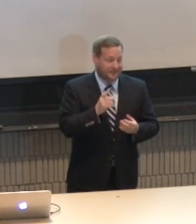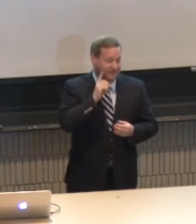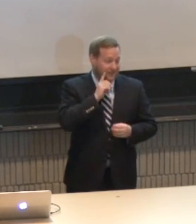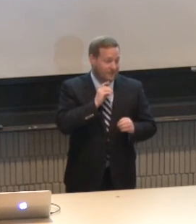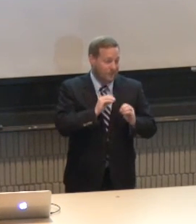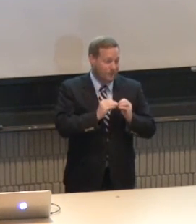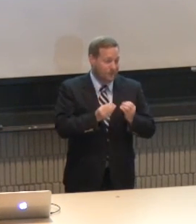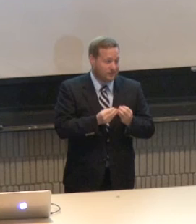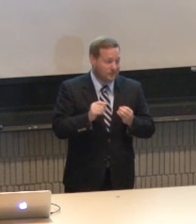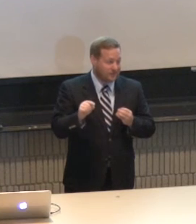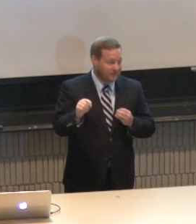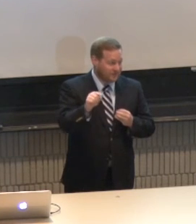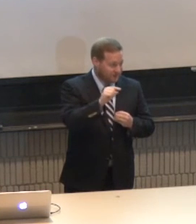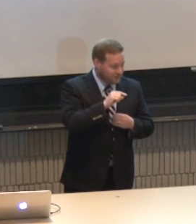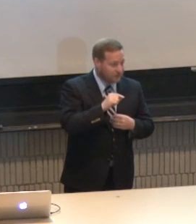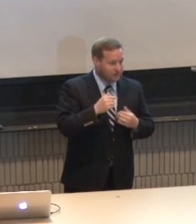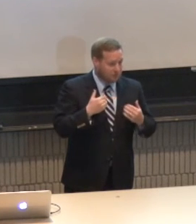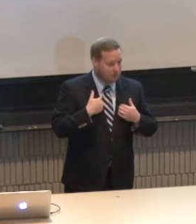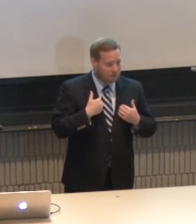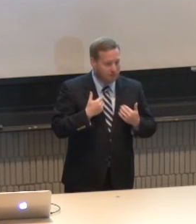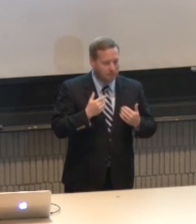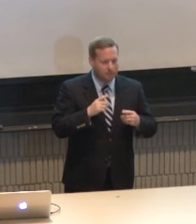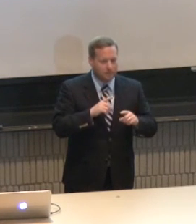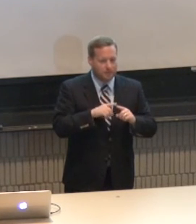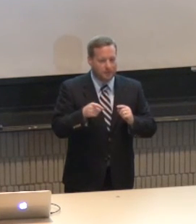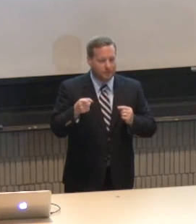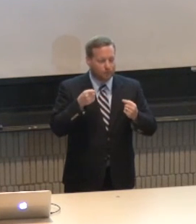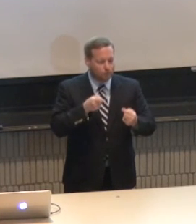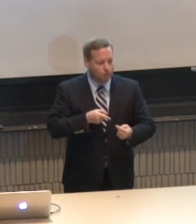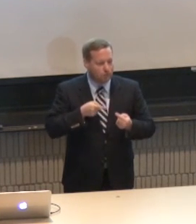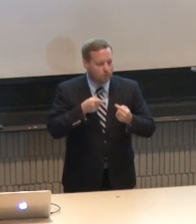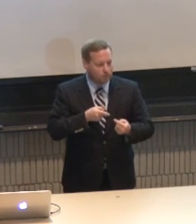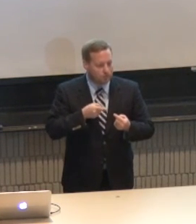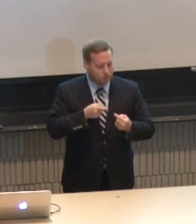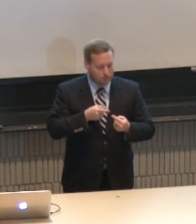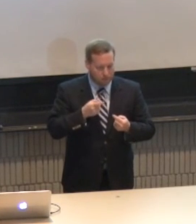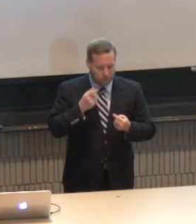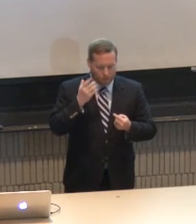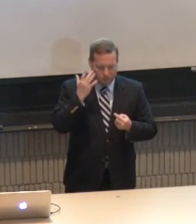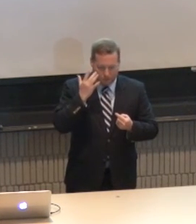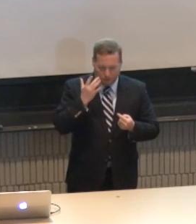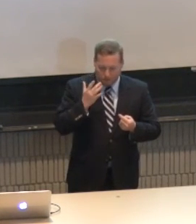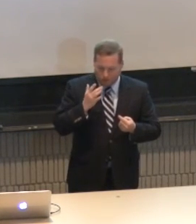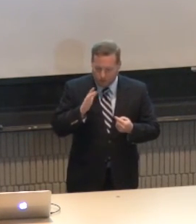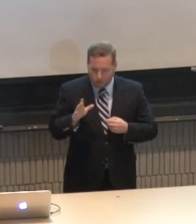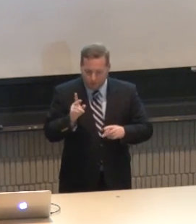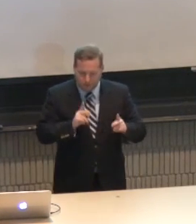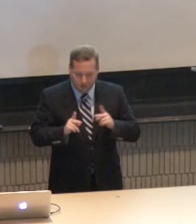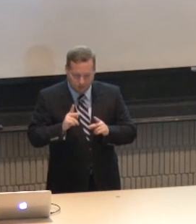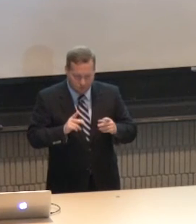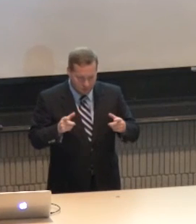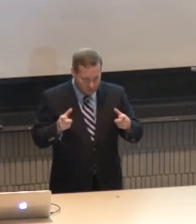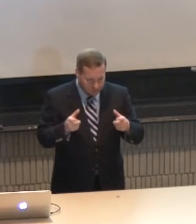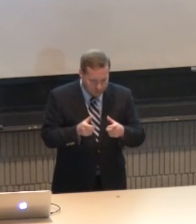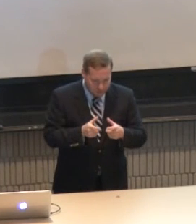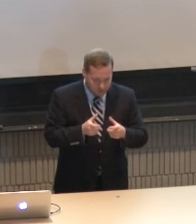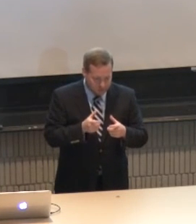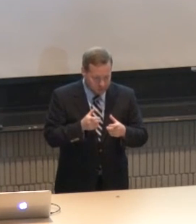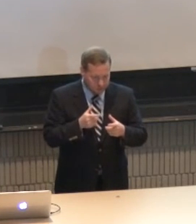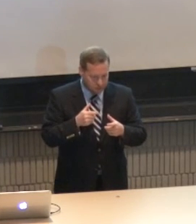do allow us to be a larger group, a more critical mass. But there's still a struggle. Because what